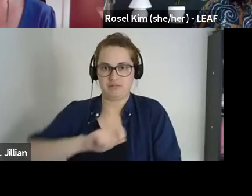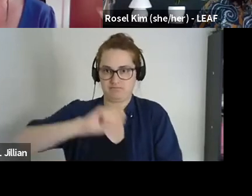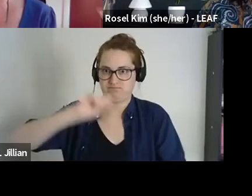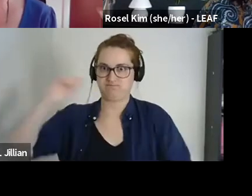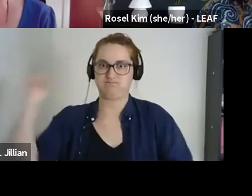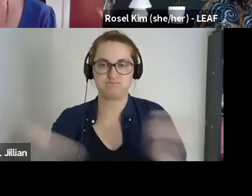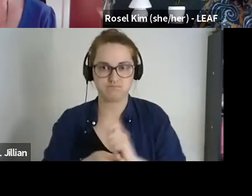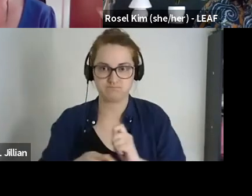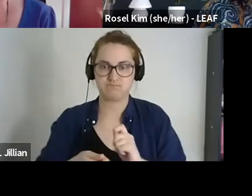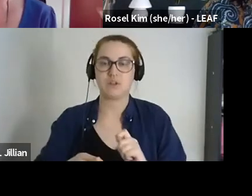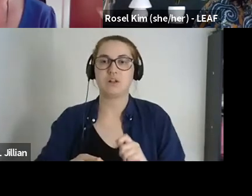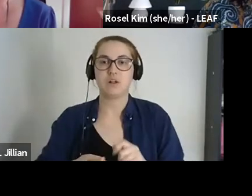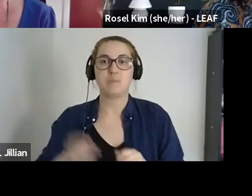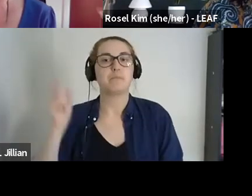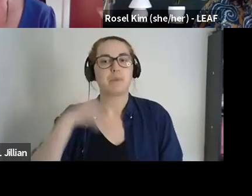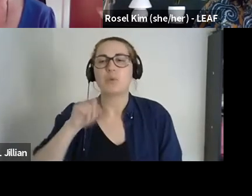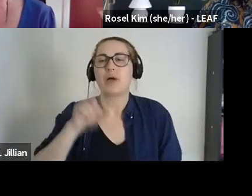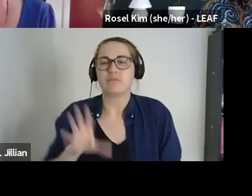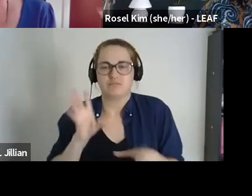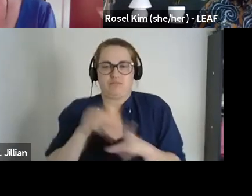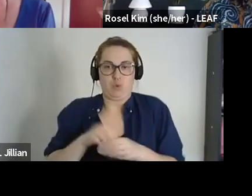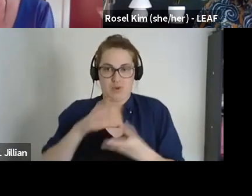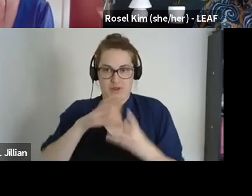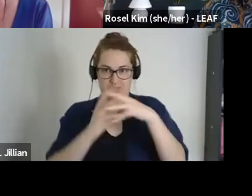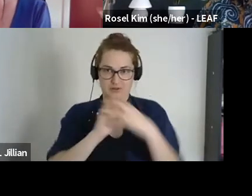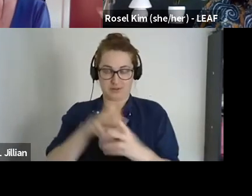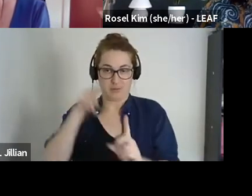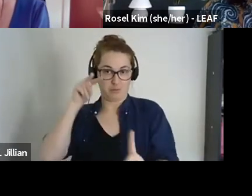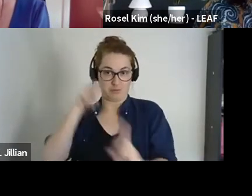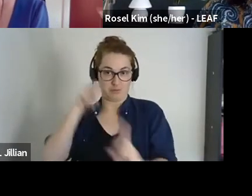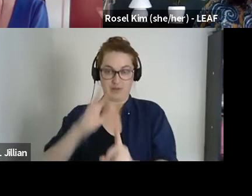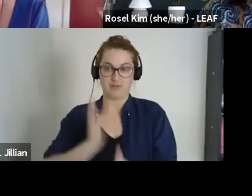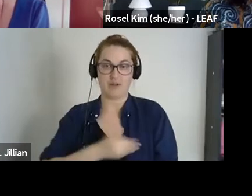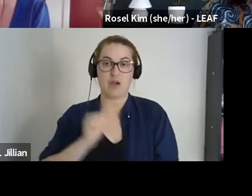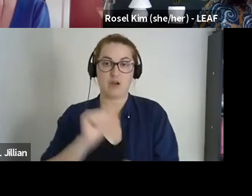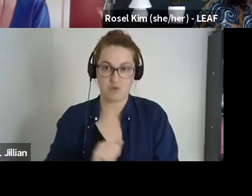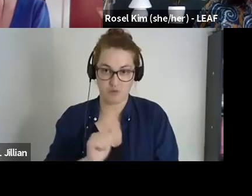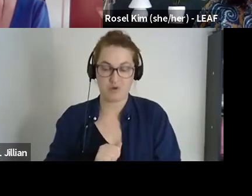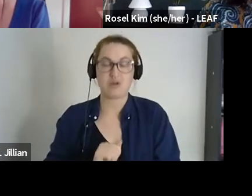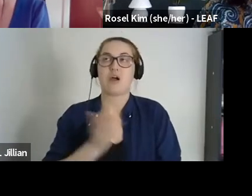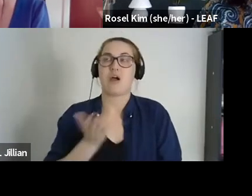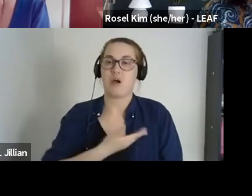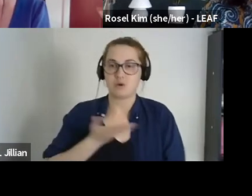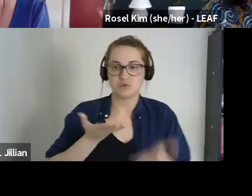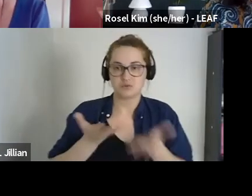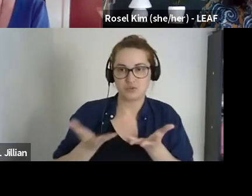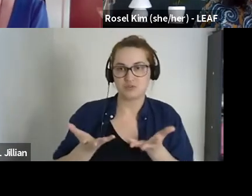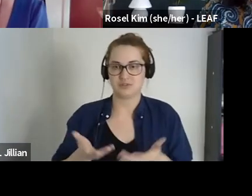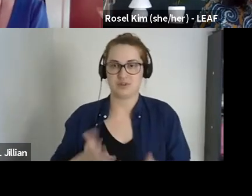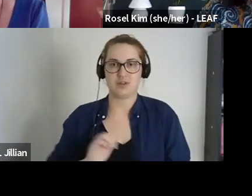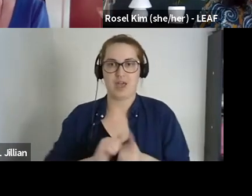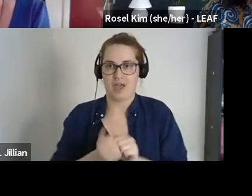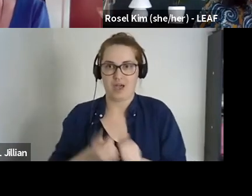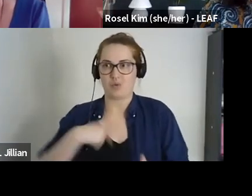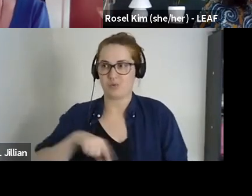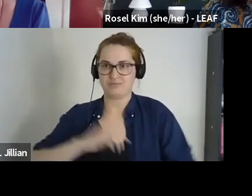into intersectional practice in policy, in legislation, in services, and the way we work together with respect